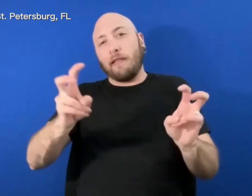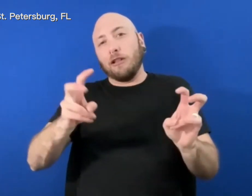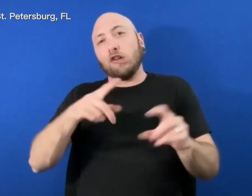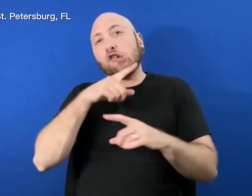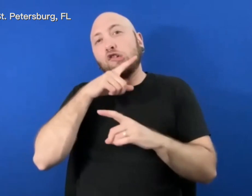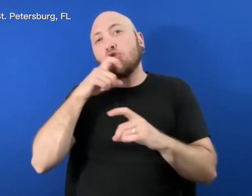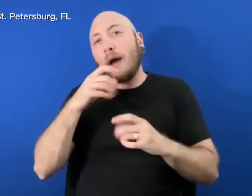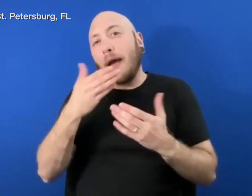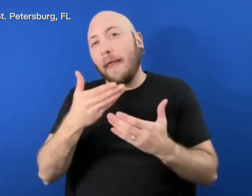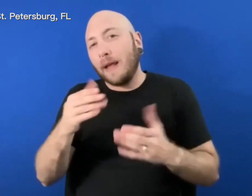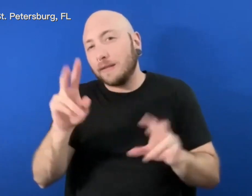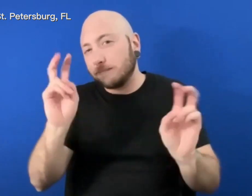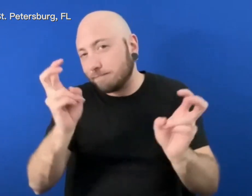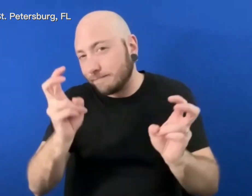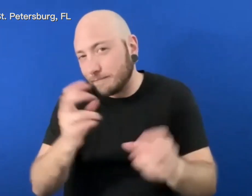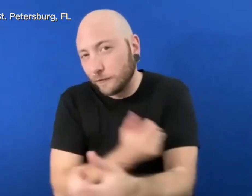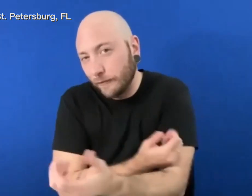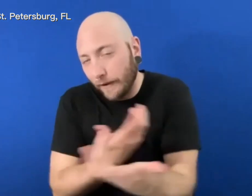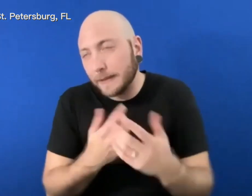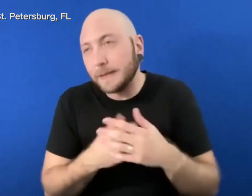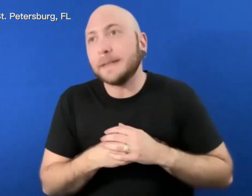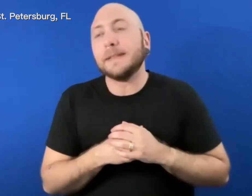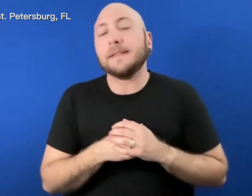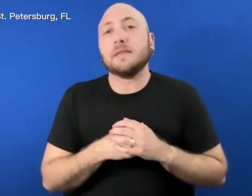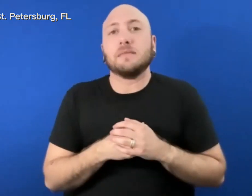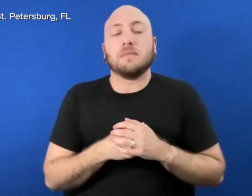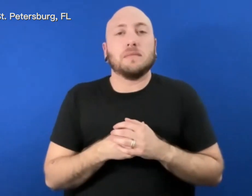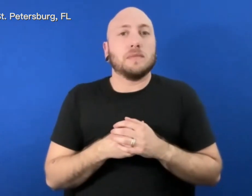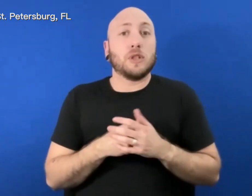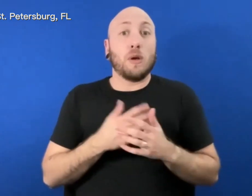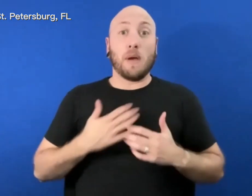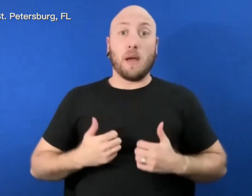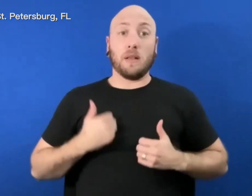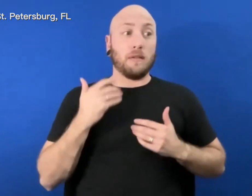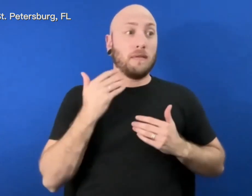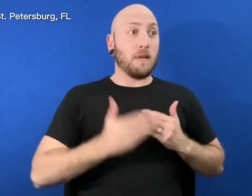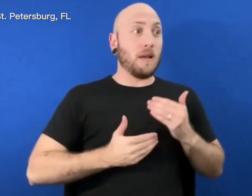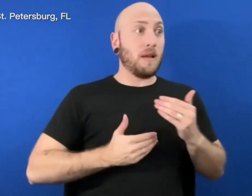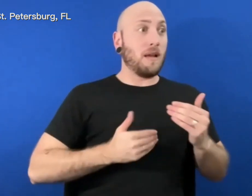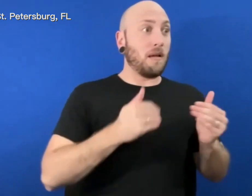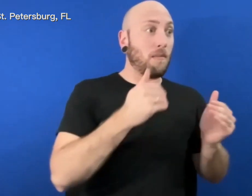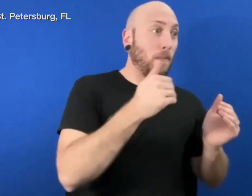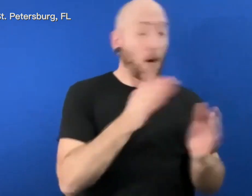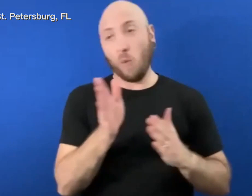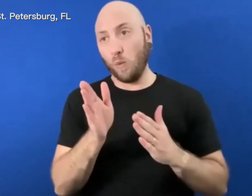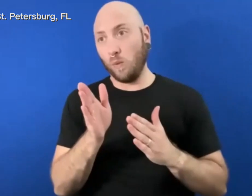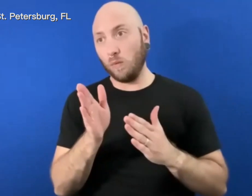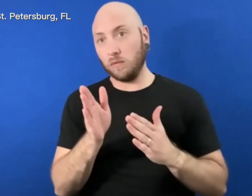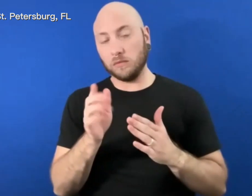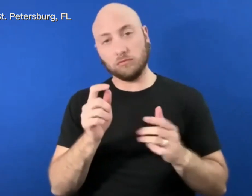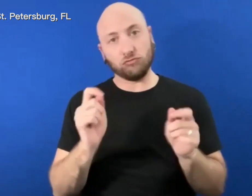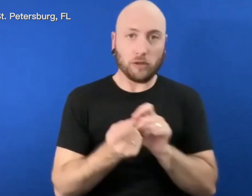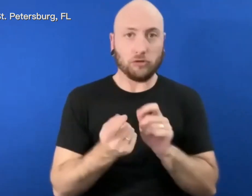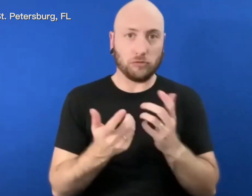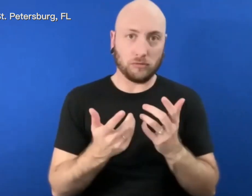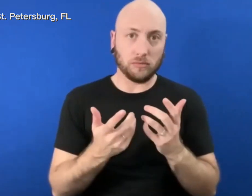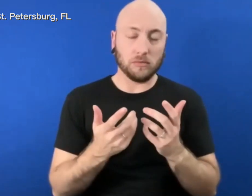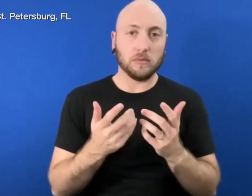life took an immediate trajectory. Immediate. And that's what I chased every day after